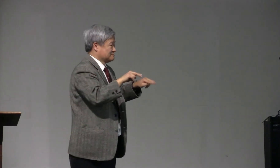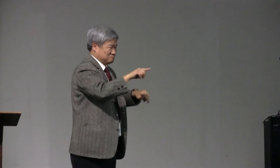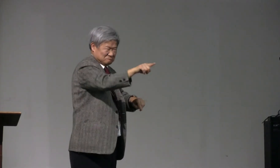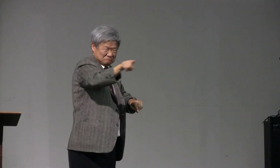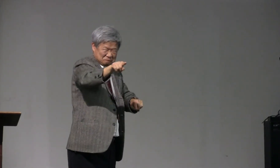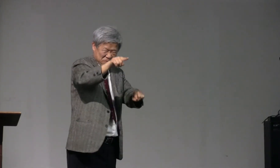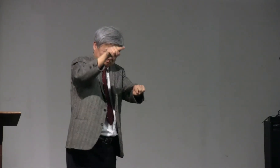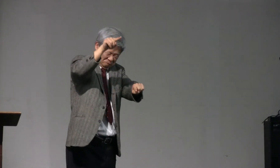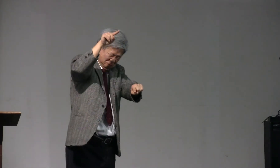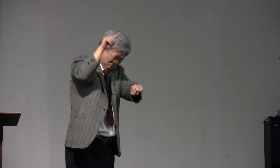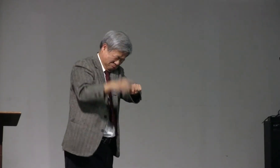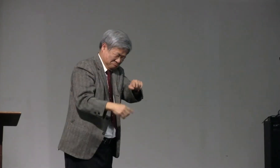before the throne.